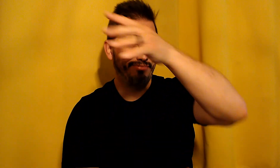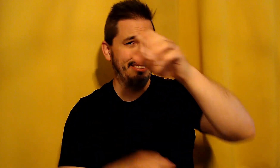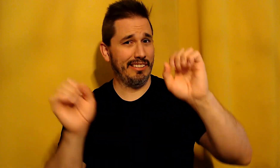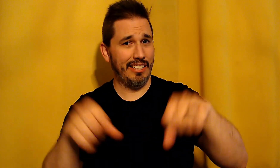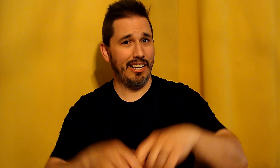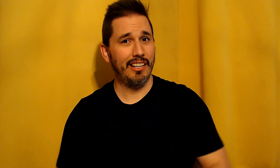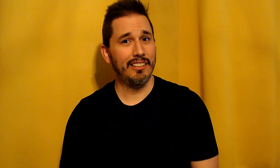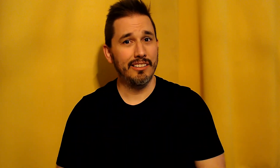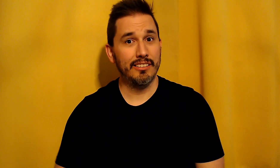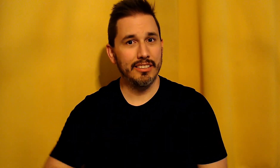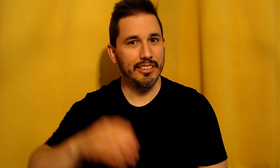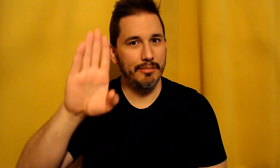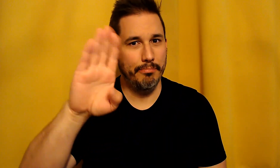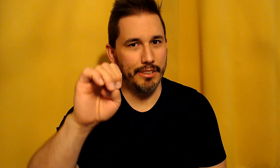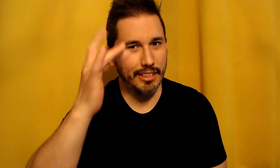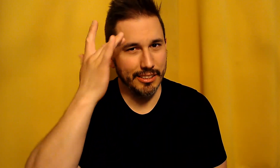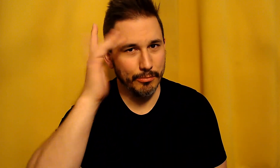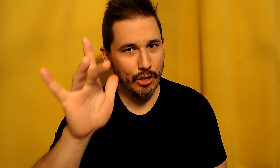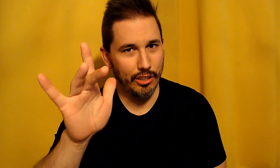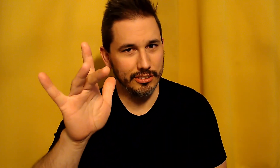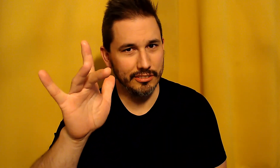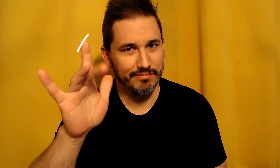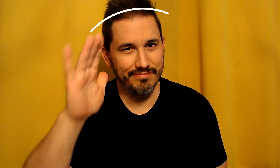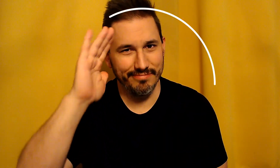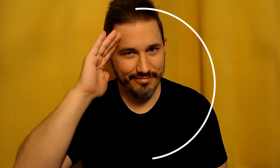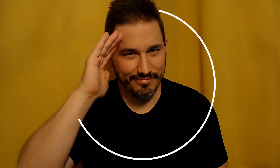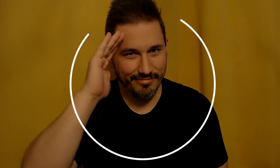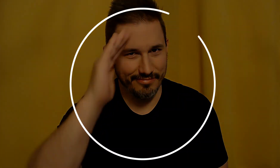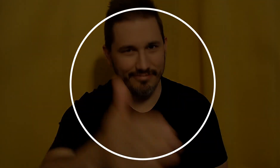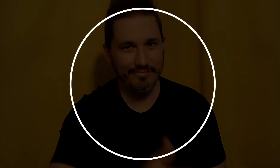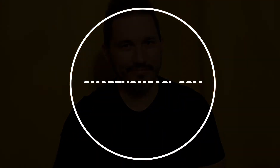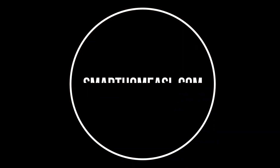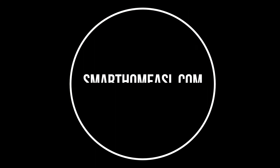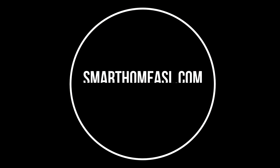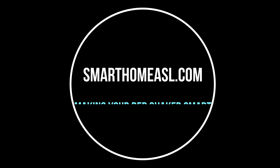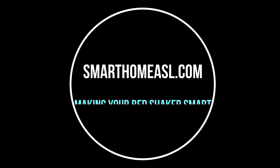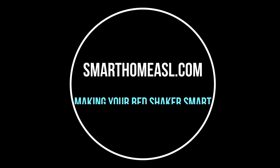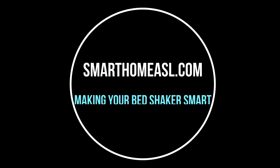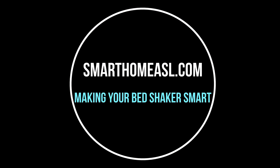of triggers that we're used to with our old kinds of technology, but anything. Thank you. Be smart.